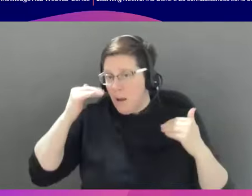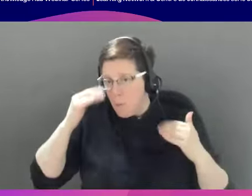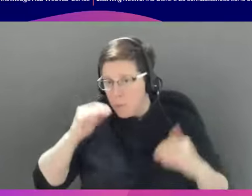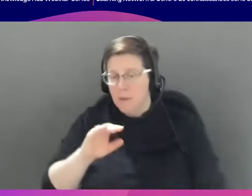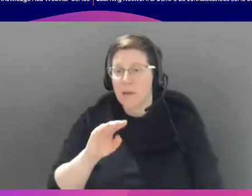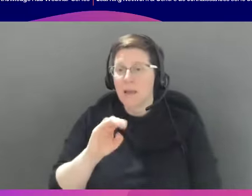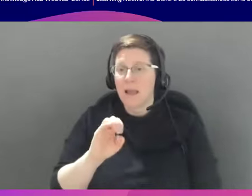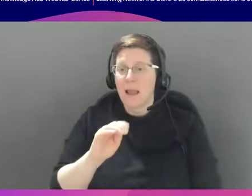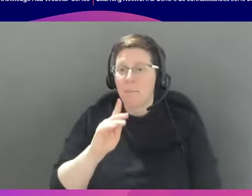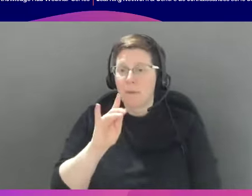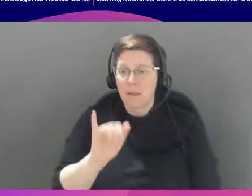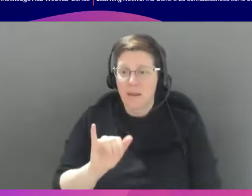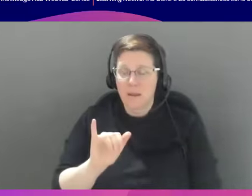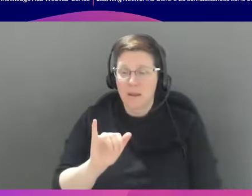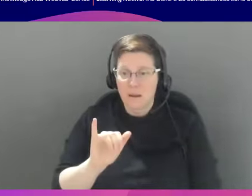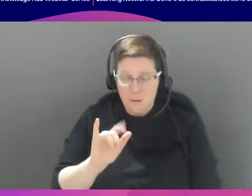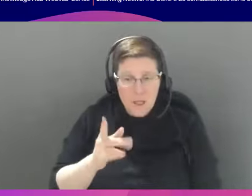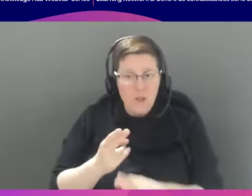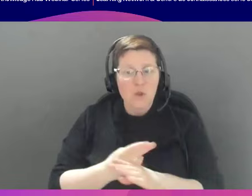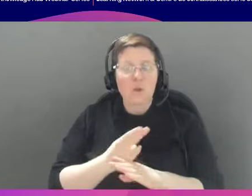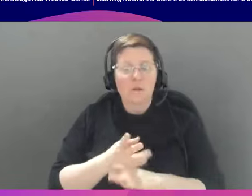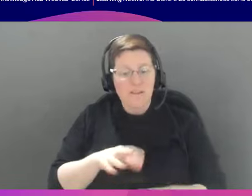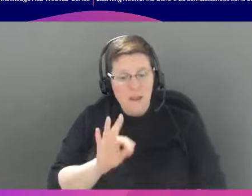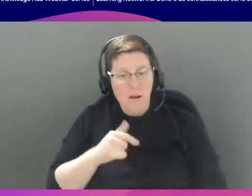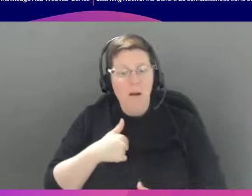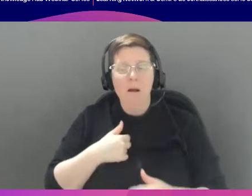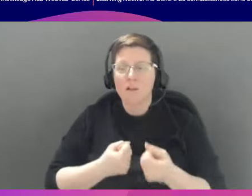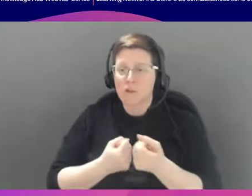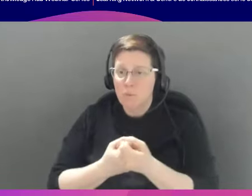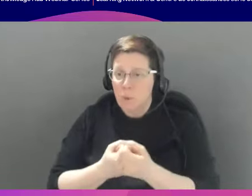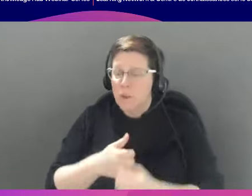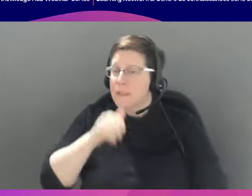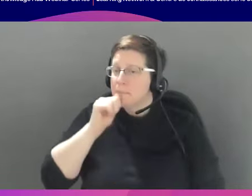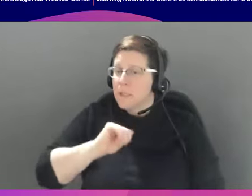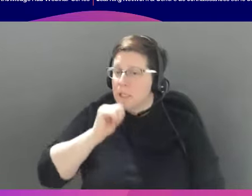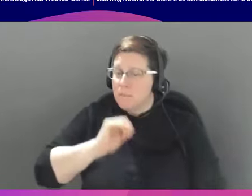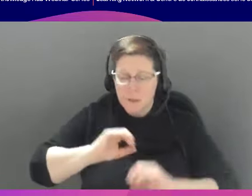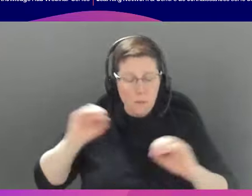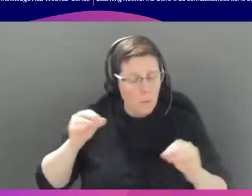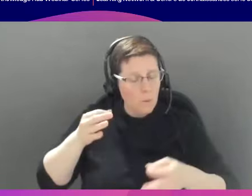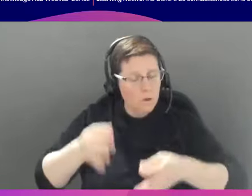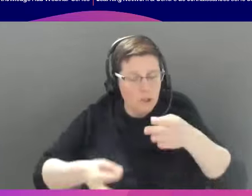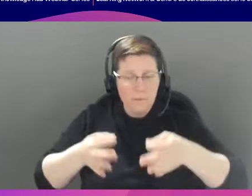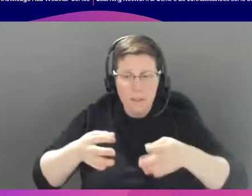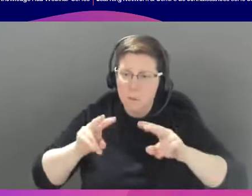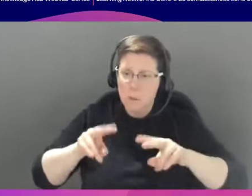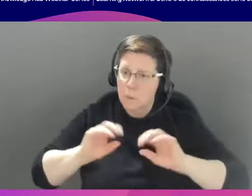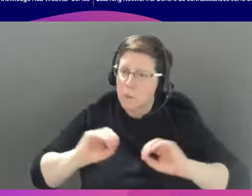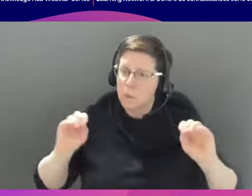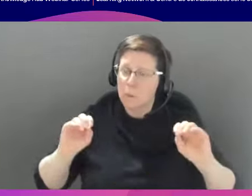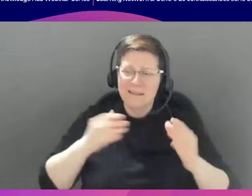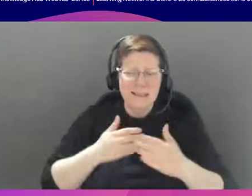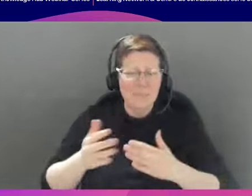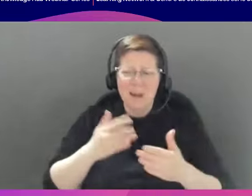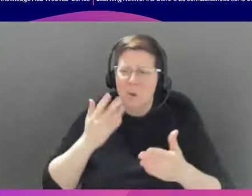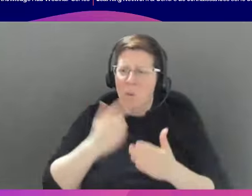sometimes, where users were met with support, patience, and non-judgment no matter what was said.